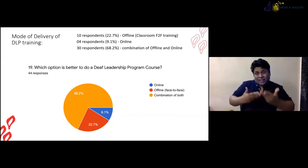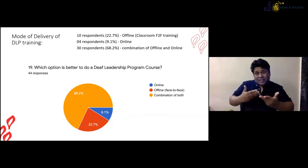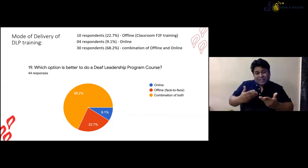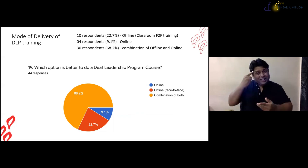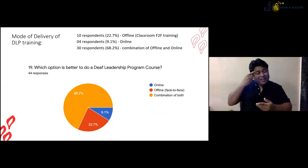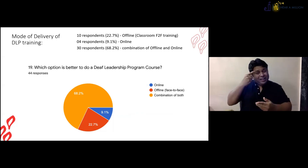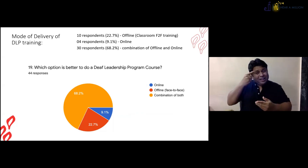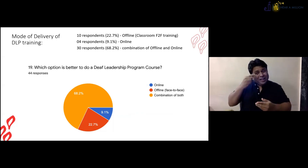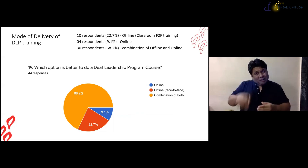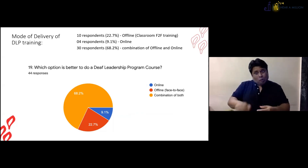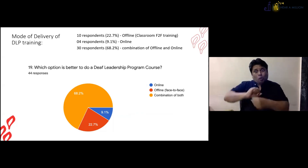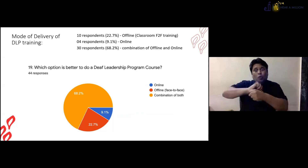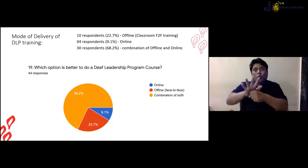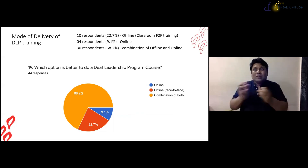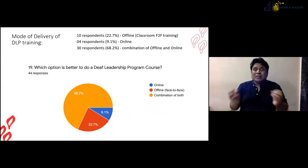DLP training